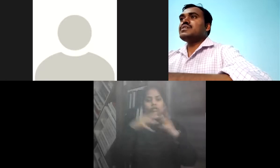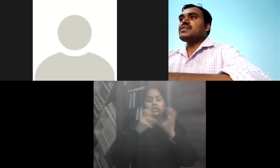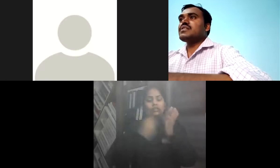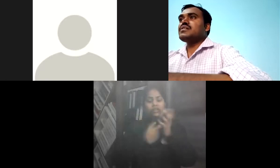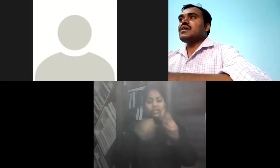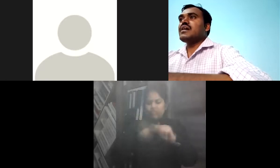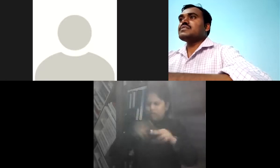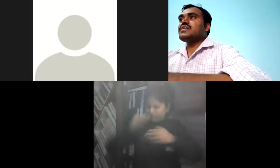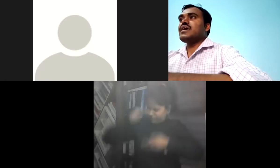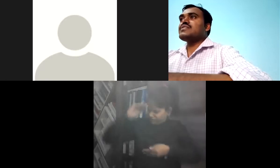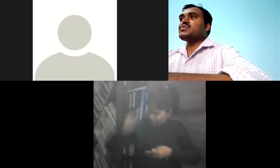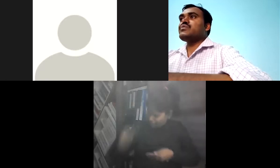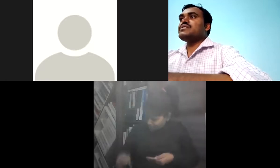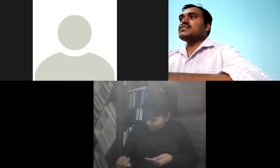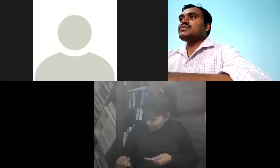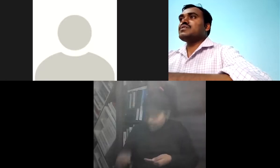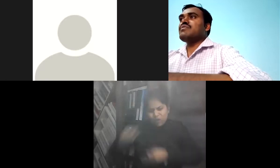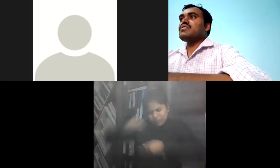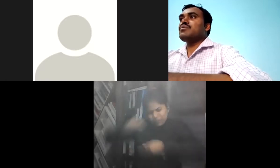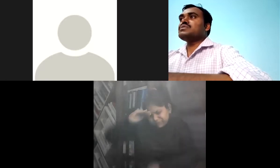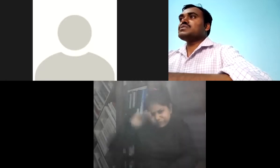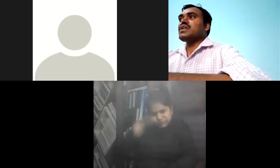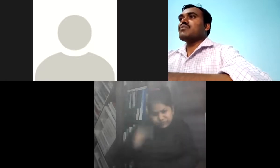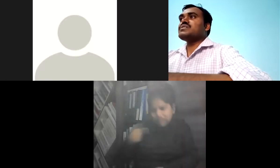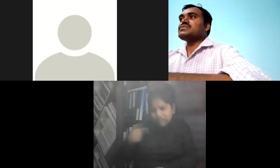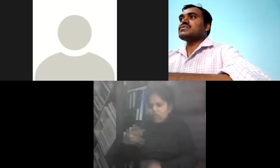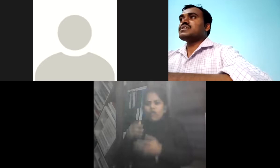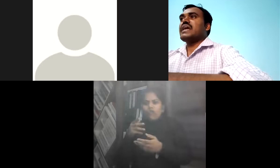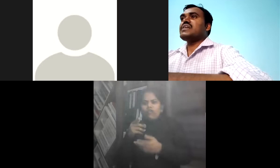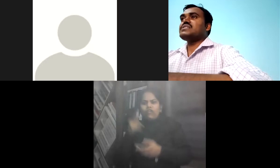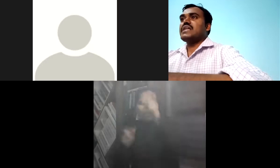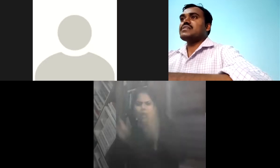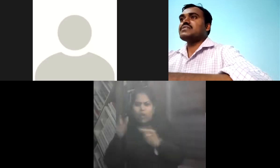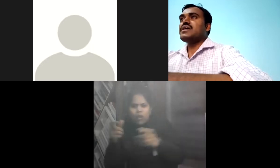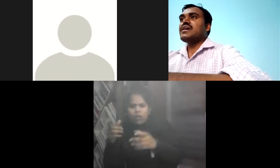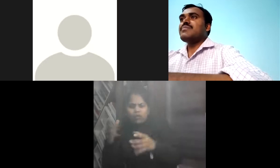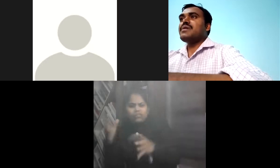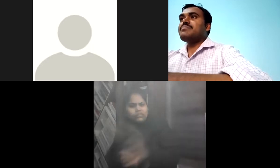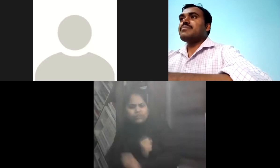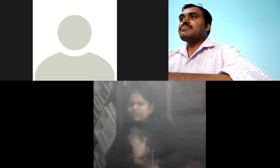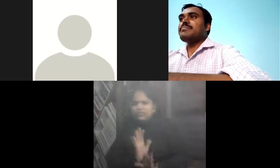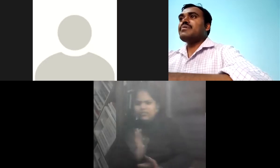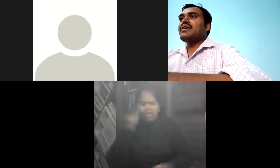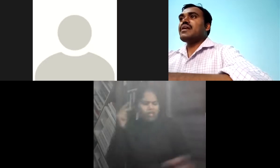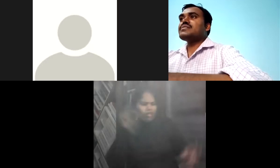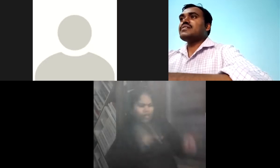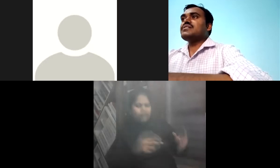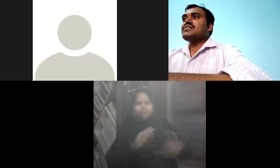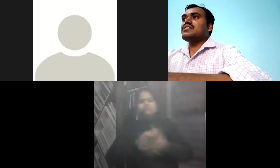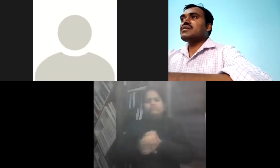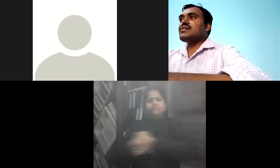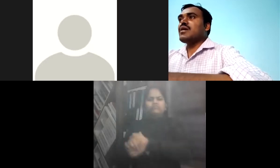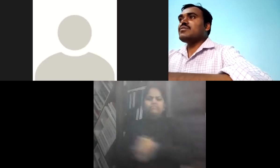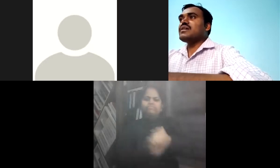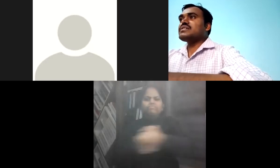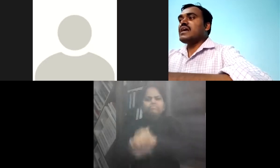lose each other, as they can squeeze into even the most crowded grandstands. Barbara and Oscar entertain